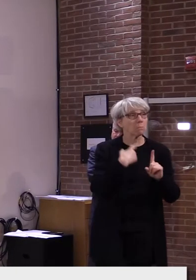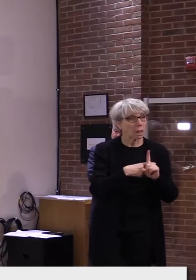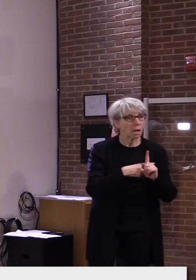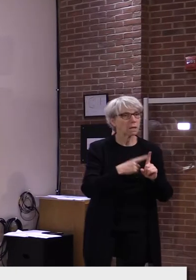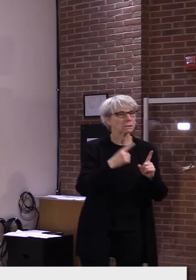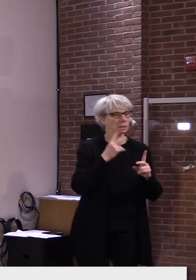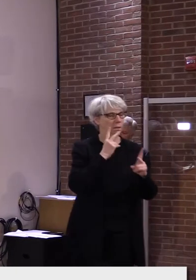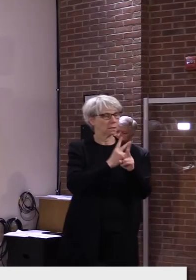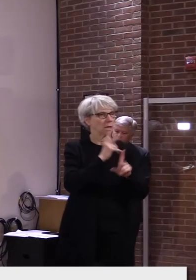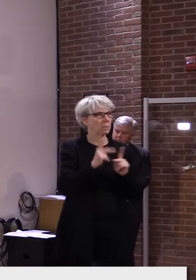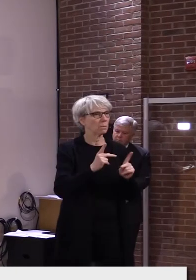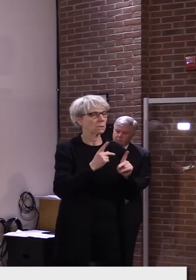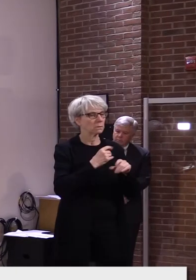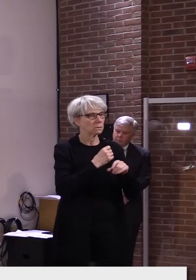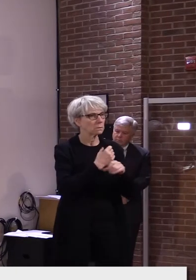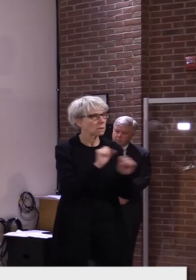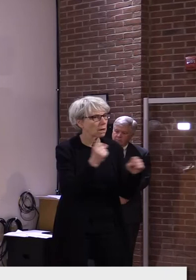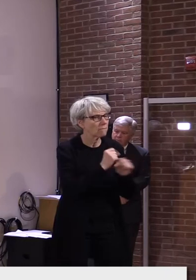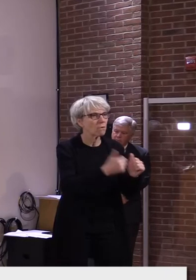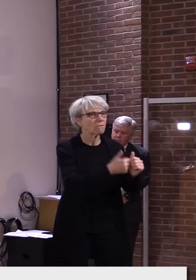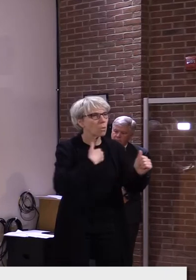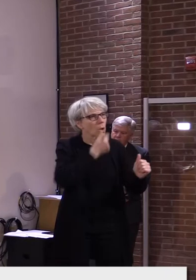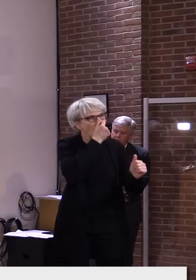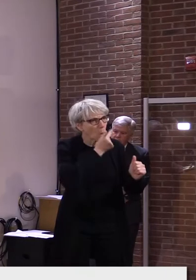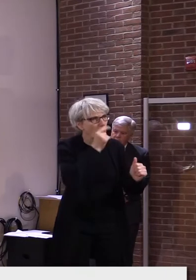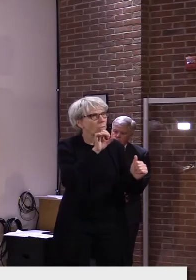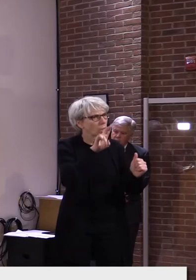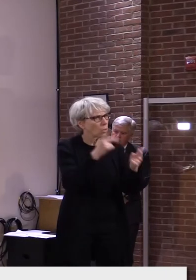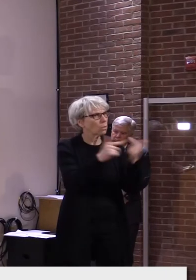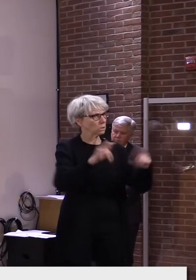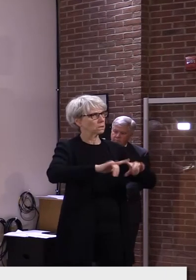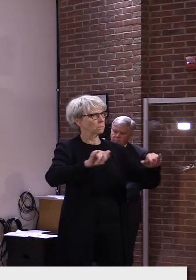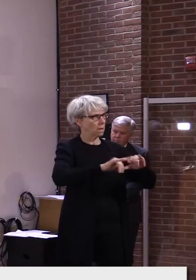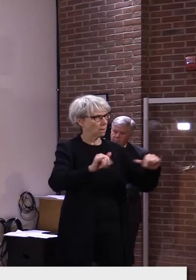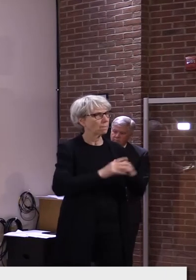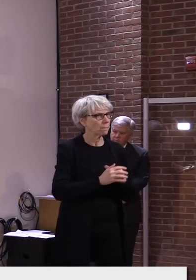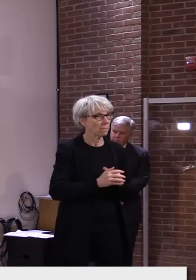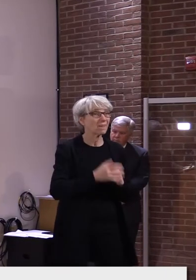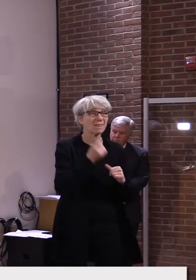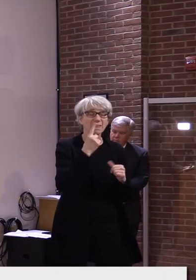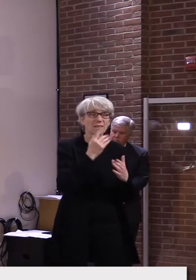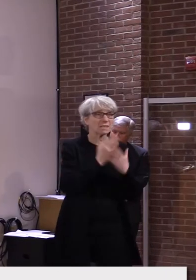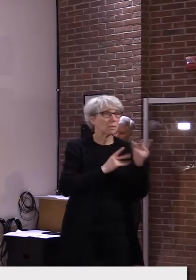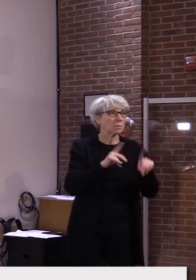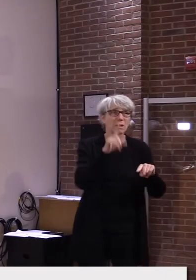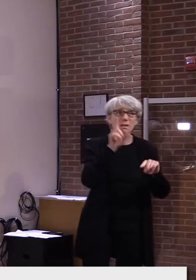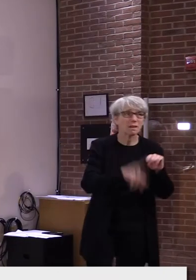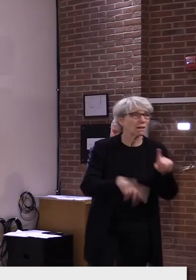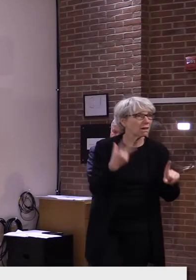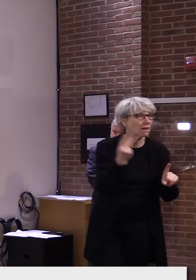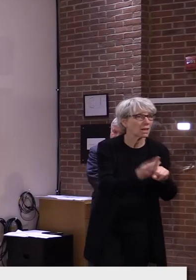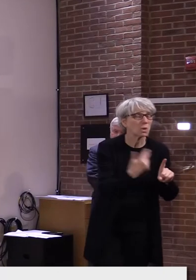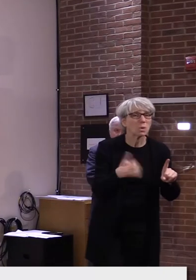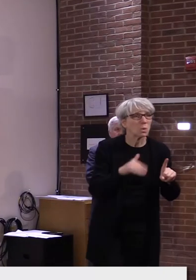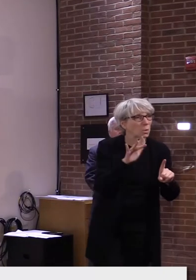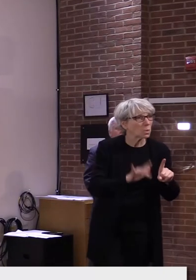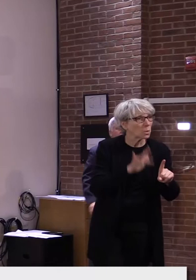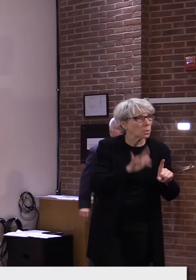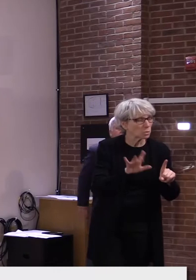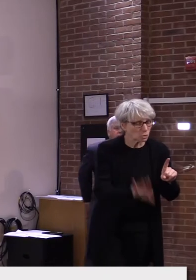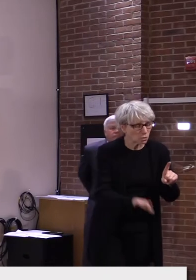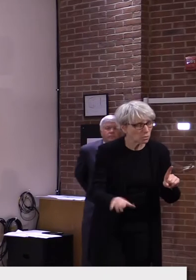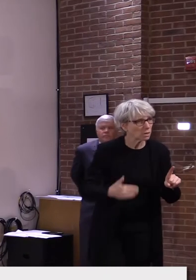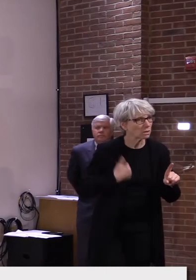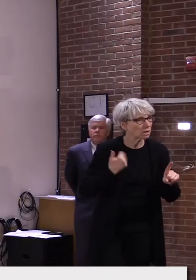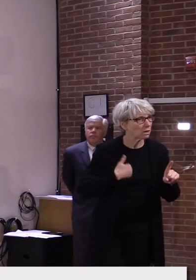people susceptible to this sometimes dangerous virus. There are many Vermonters, including young children and people